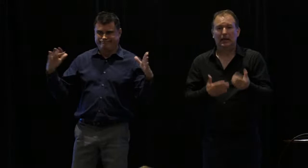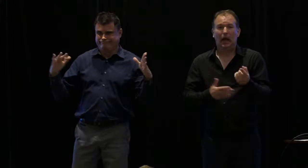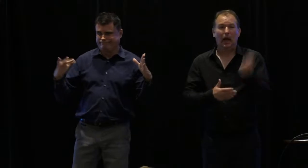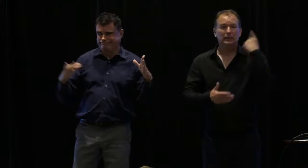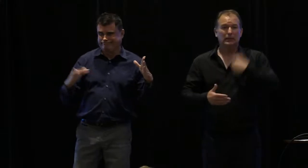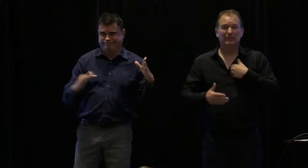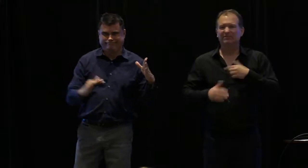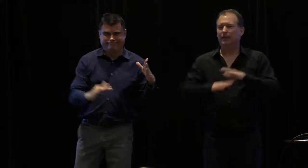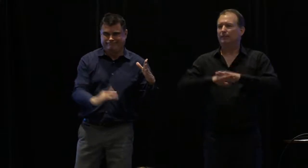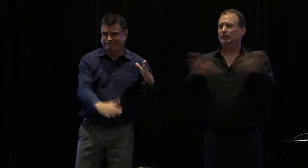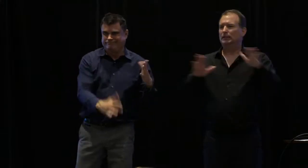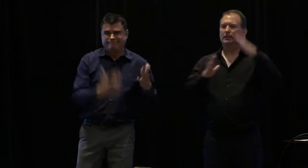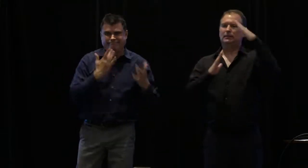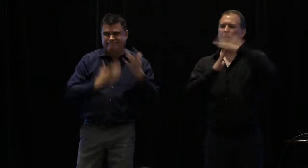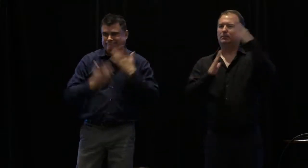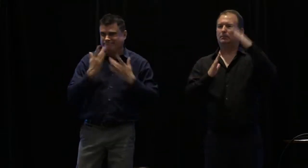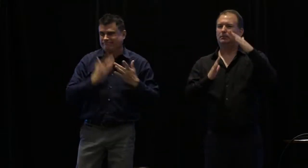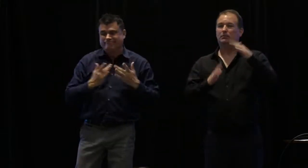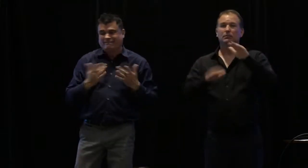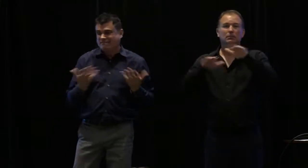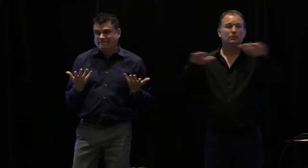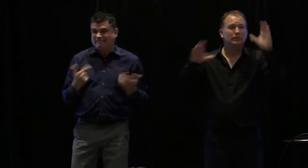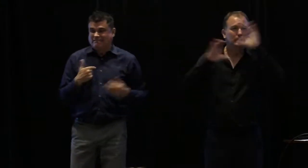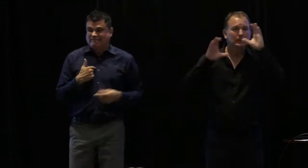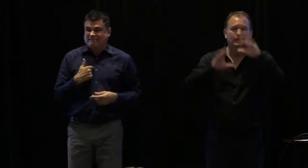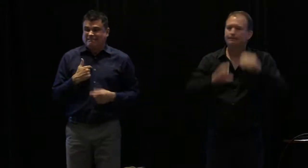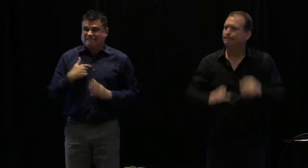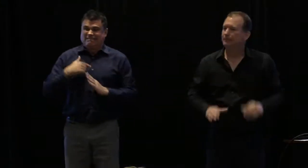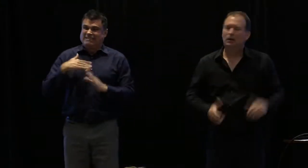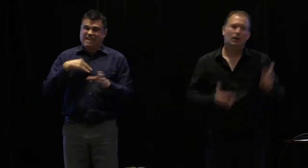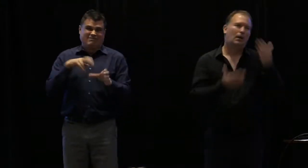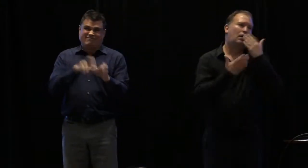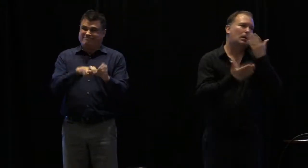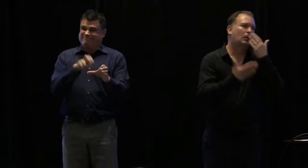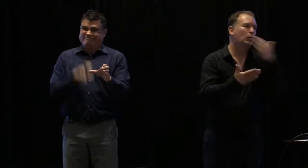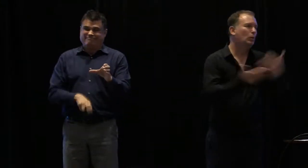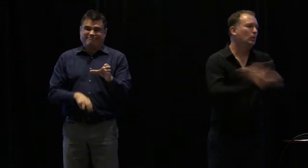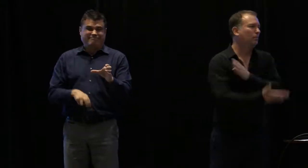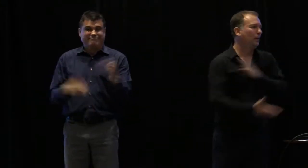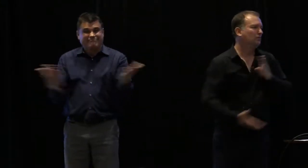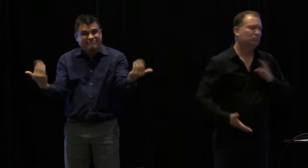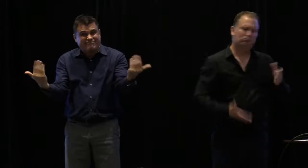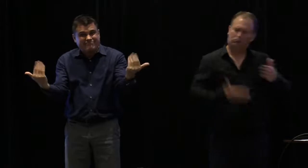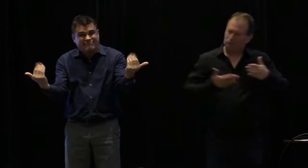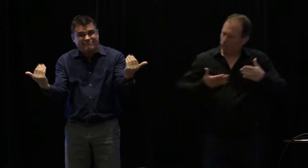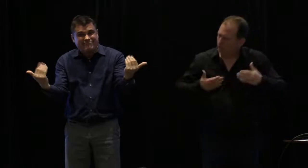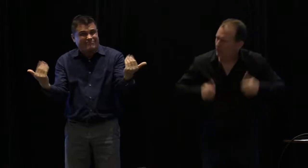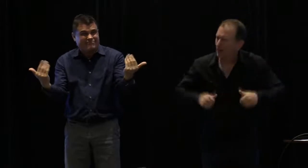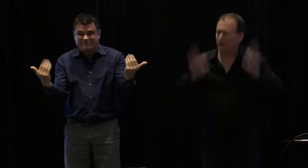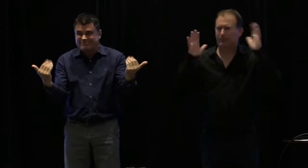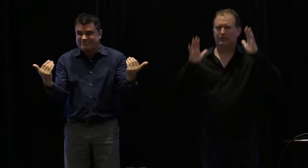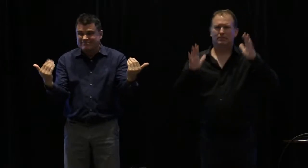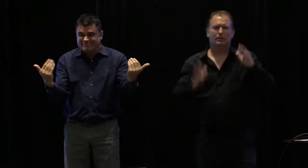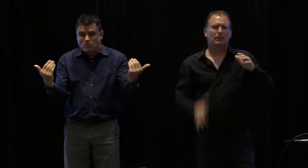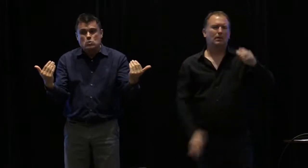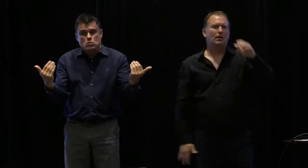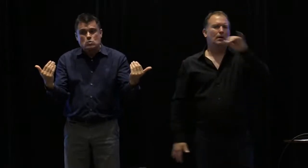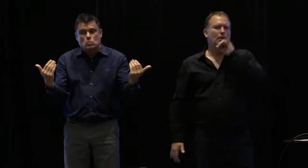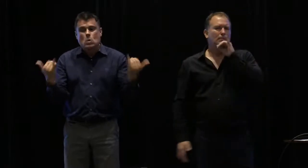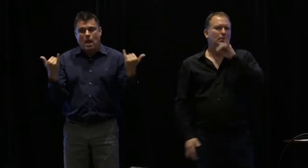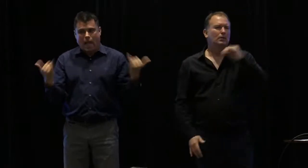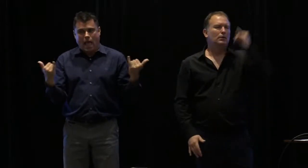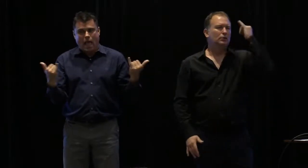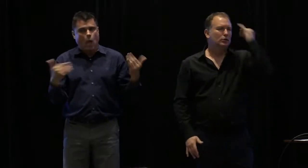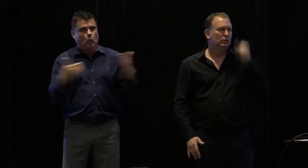and it's very difficult. I don't know if you've tried to get volunteers for anything recently, but it has been difficult. And so this